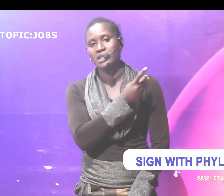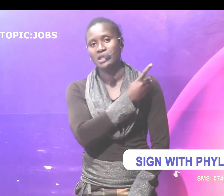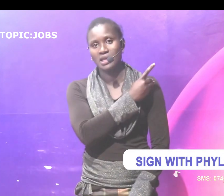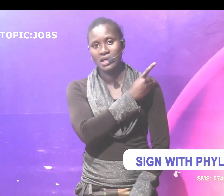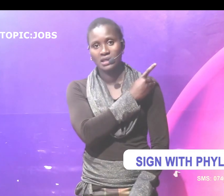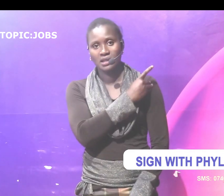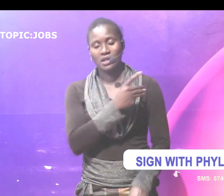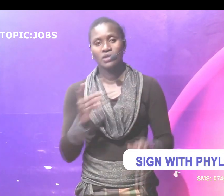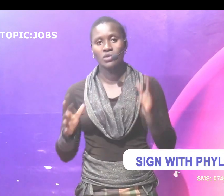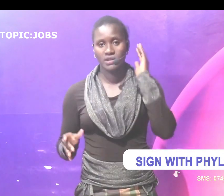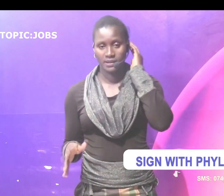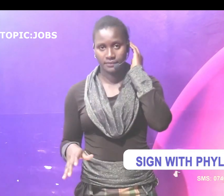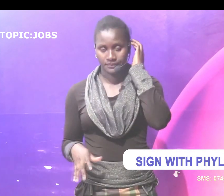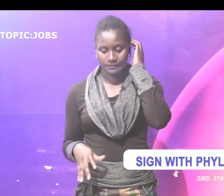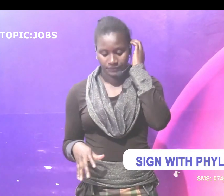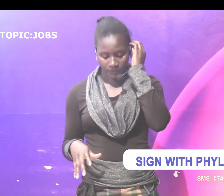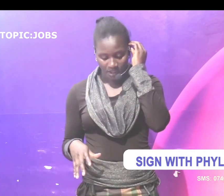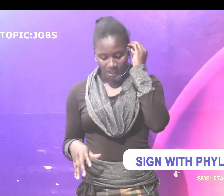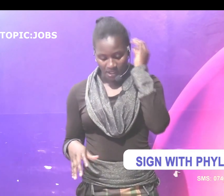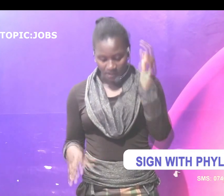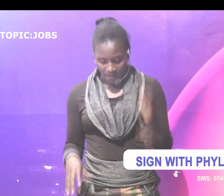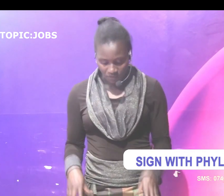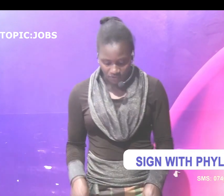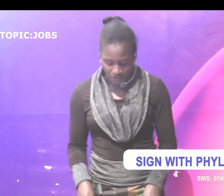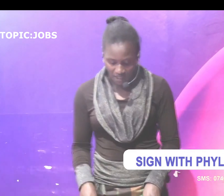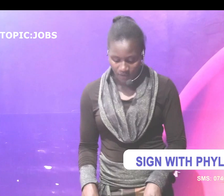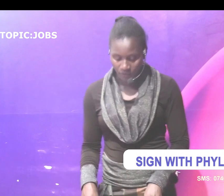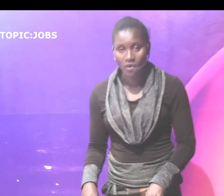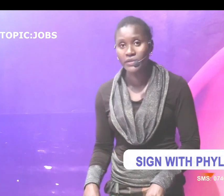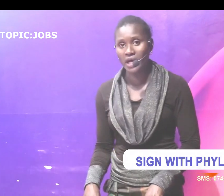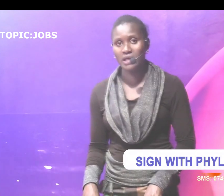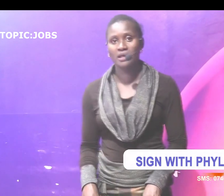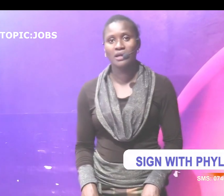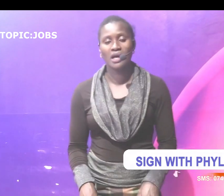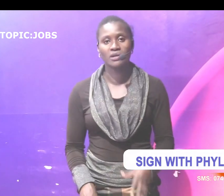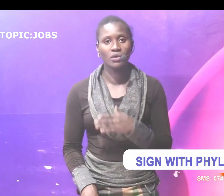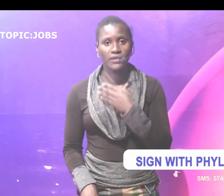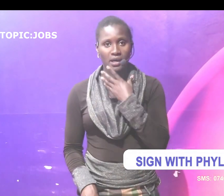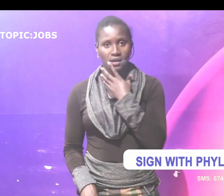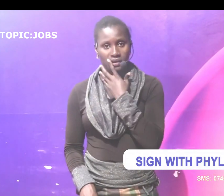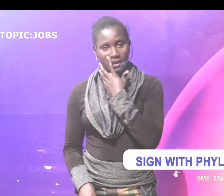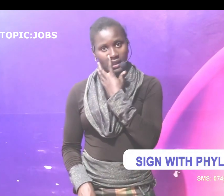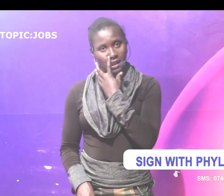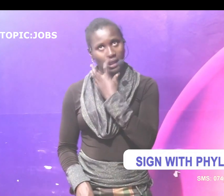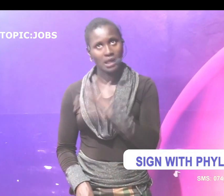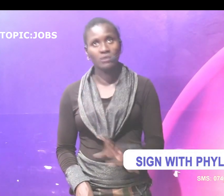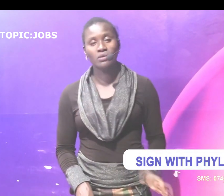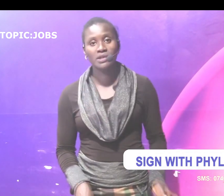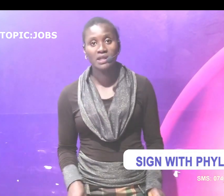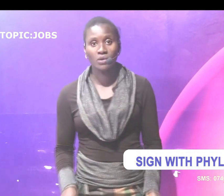here, doctor. And then we also have author, an author. Who is an author?